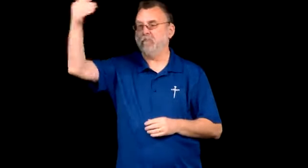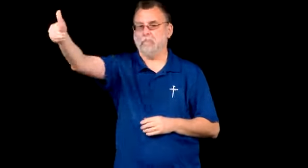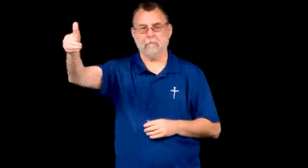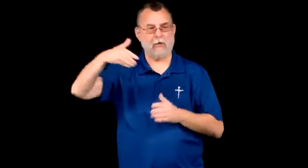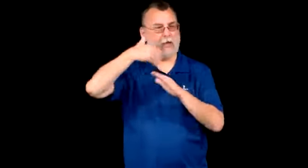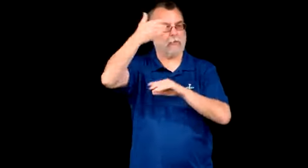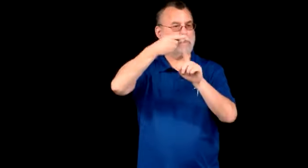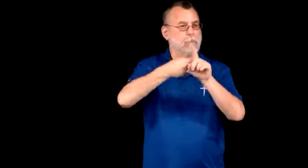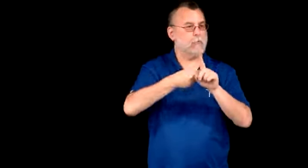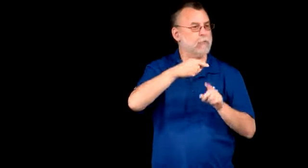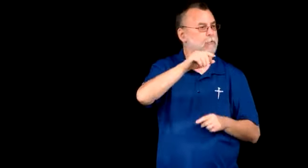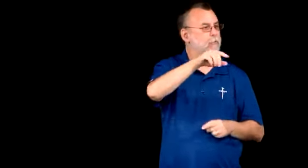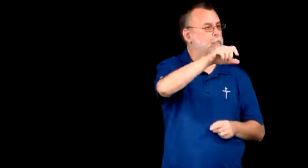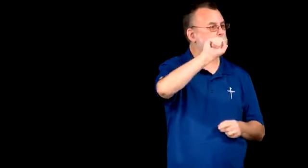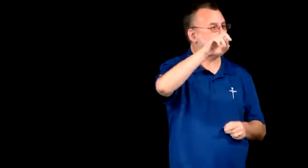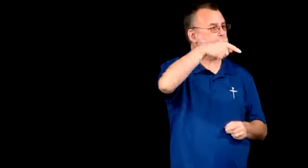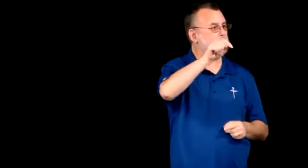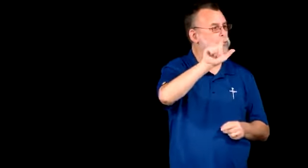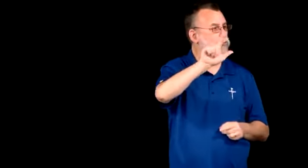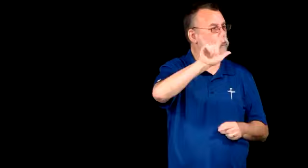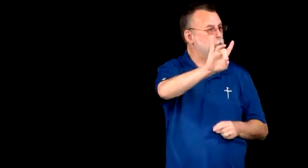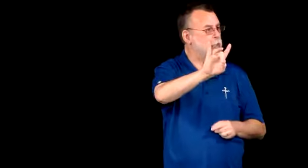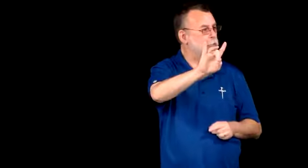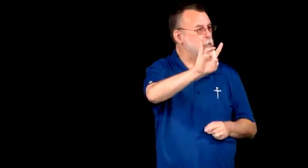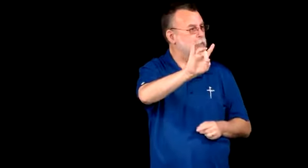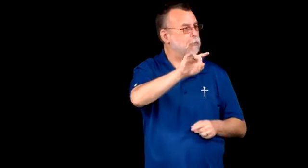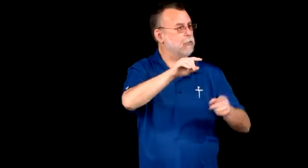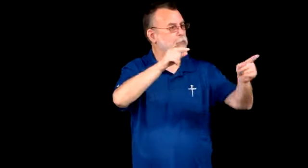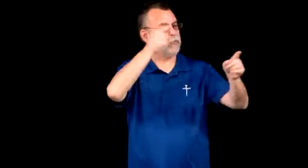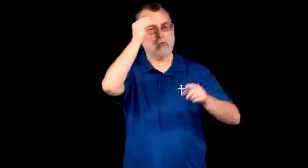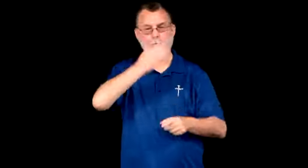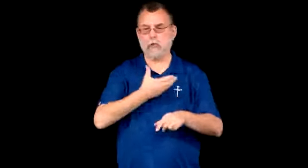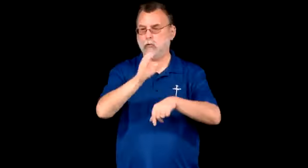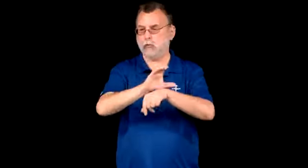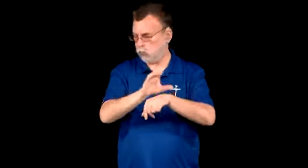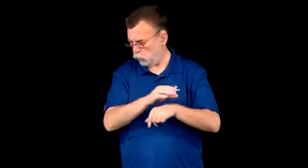these. Next month, September 28th,